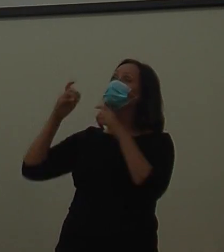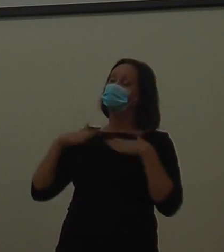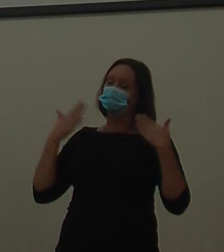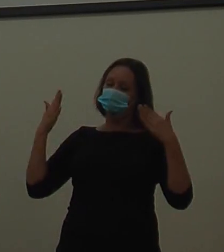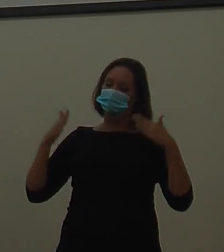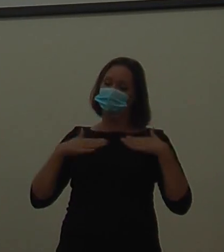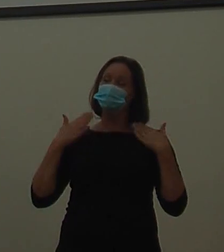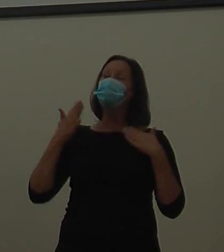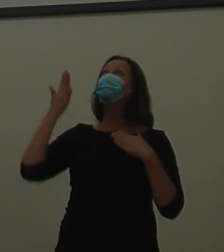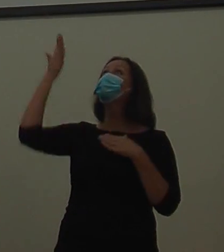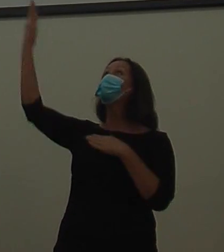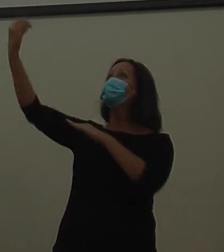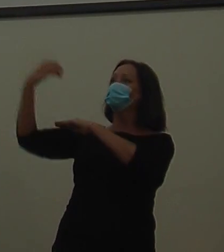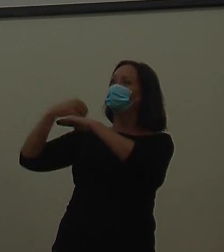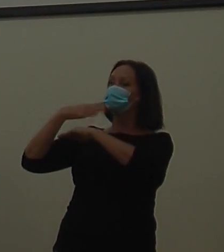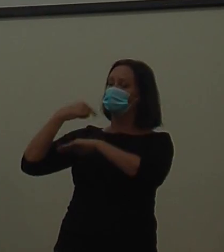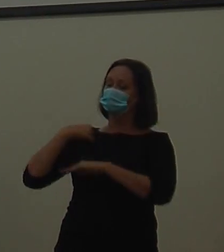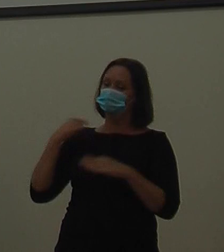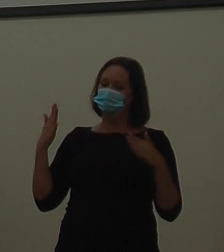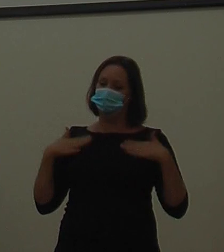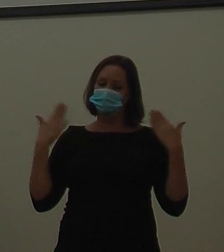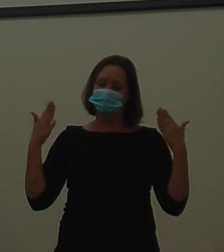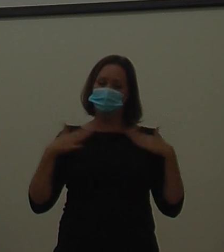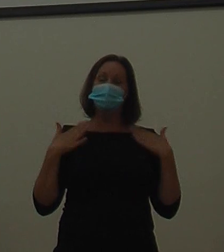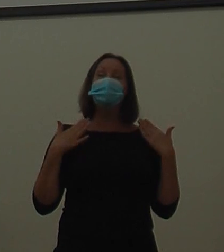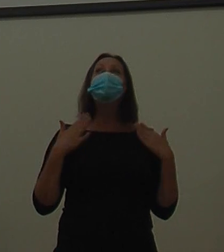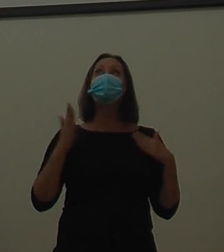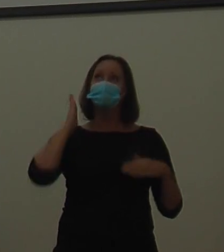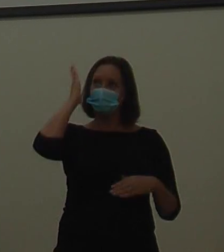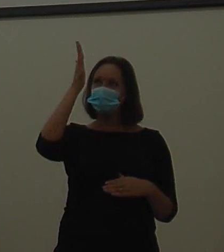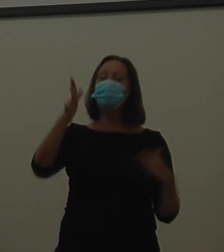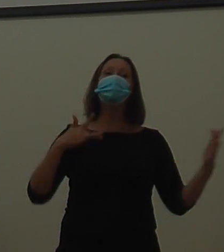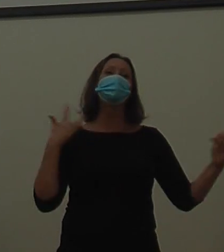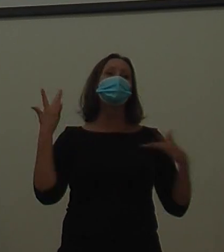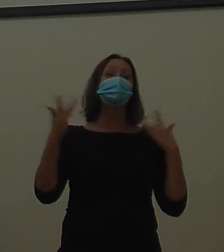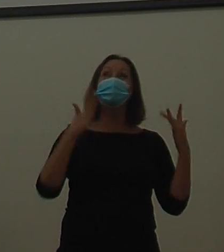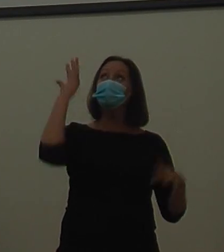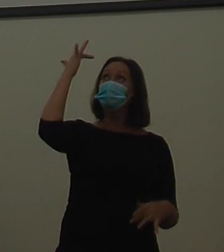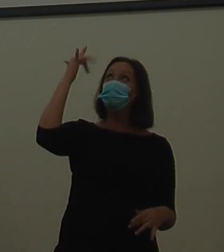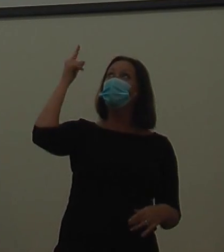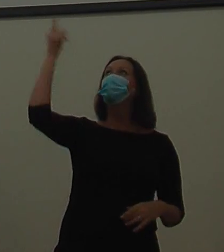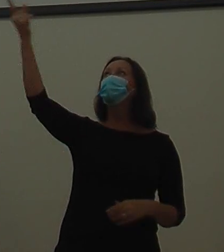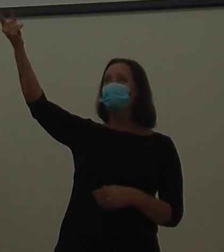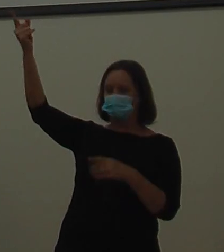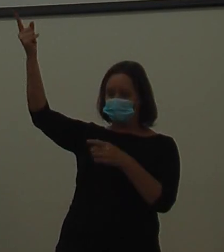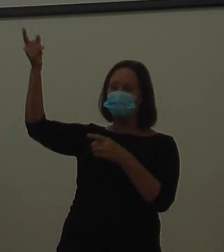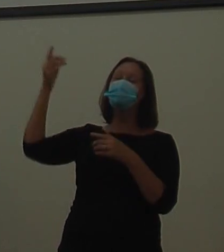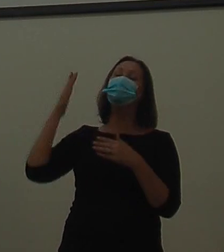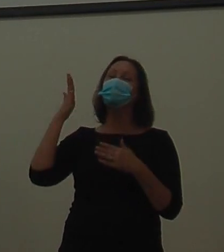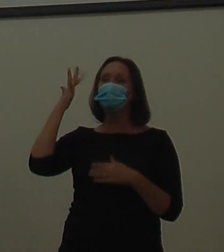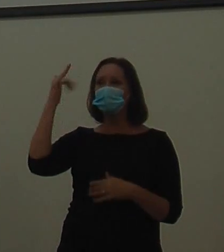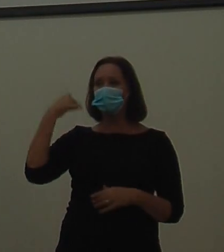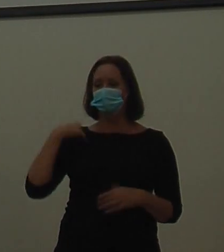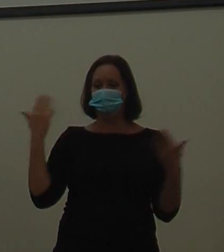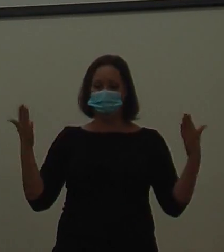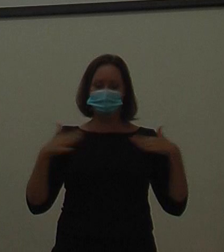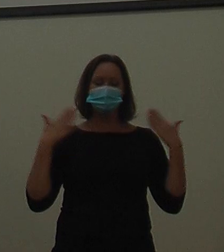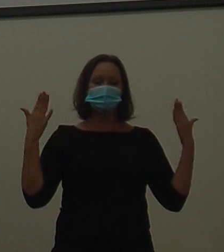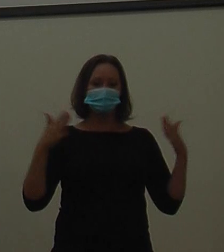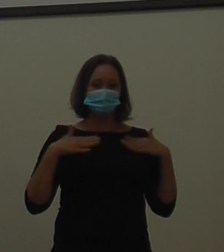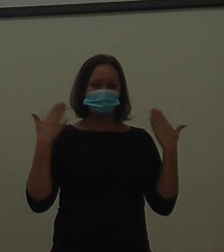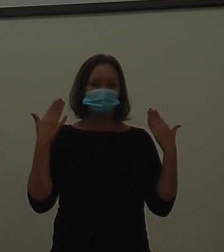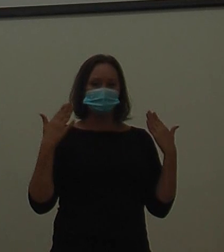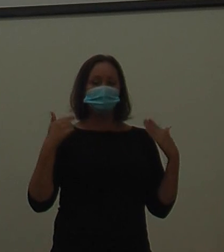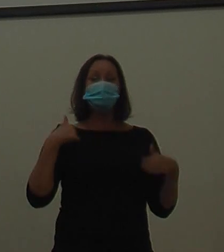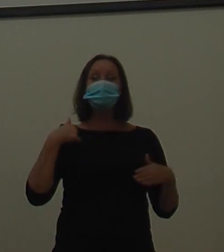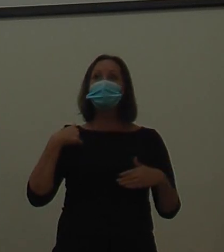me glad, he has made me glad. I will rejoice, for he has made me glad.